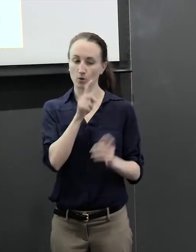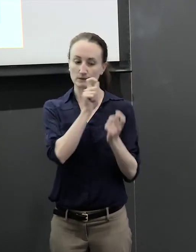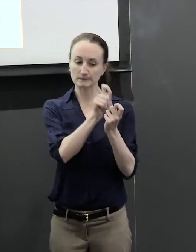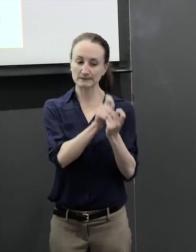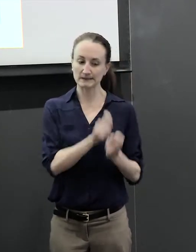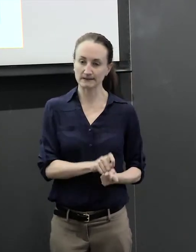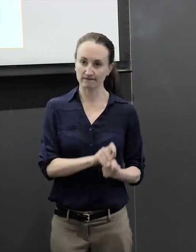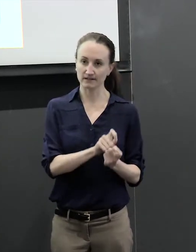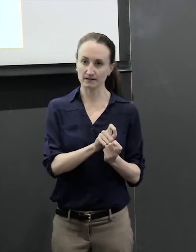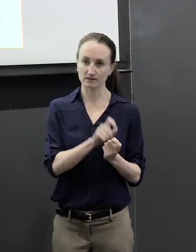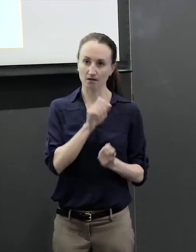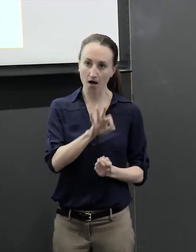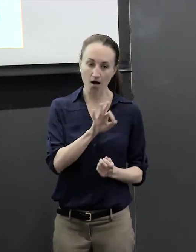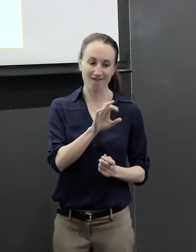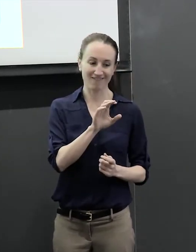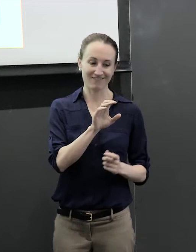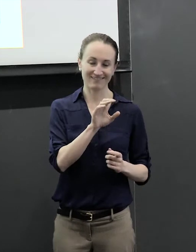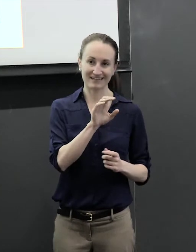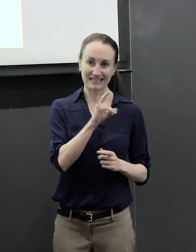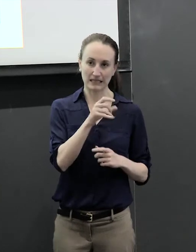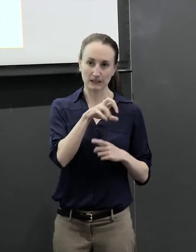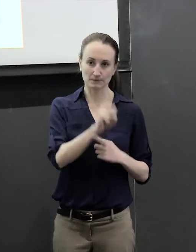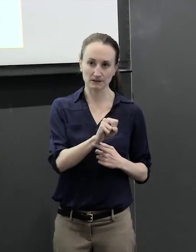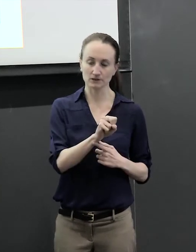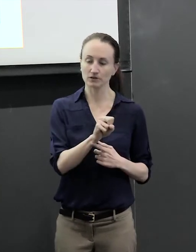hesitation. This should be just completely wrong.